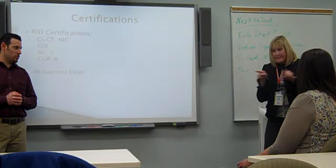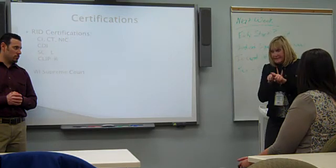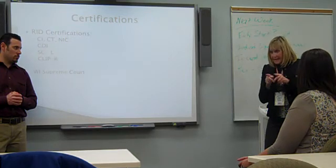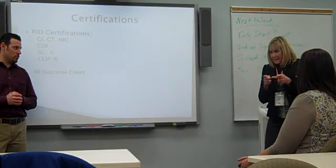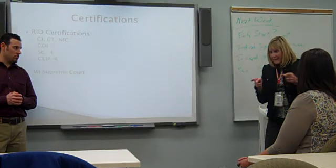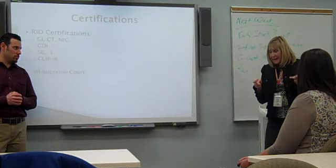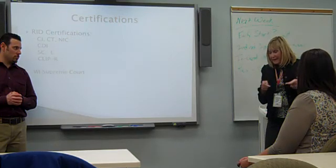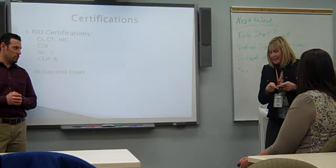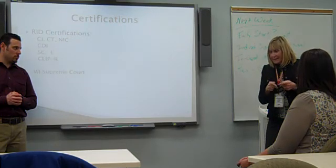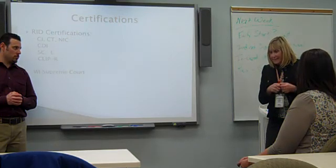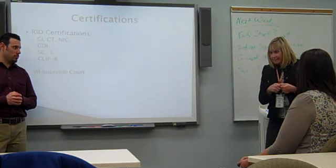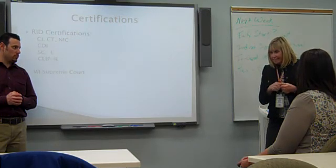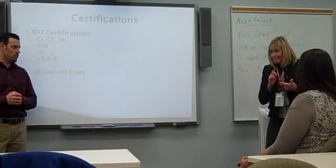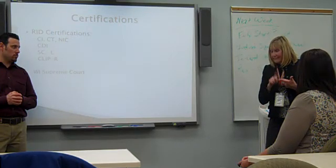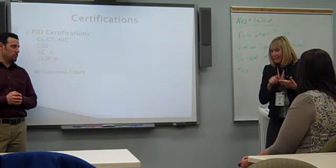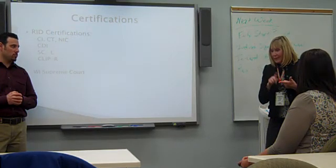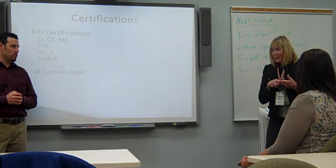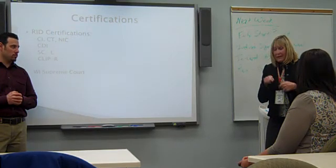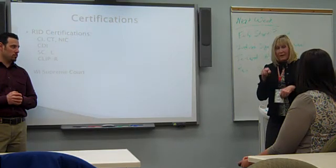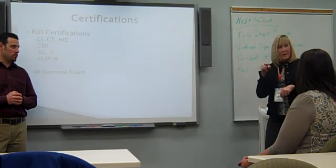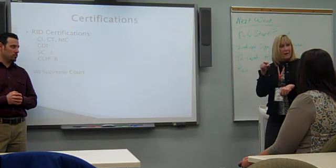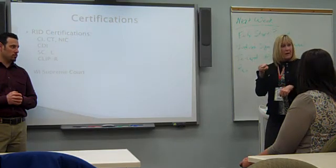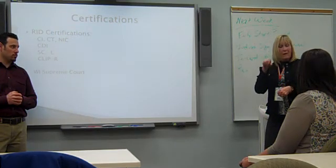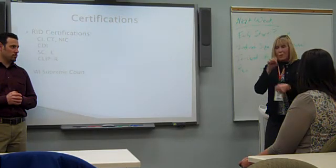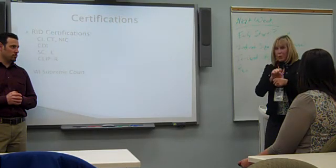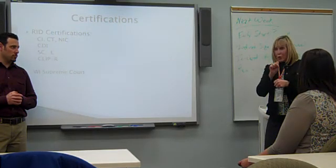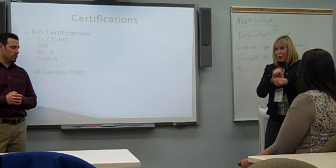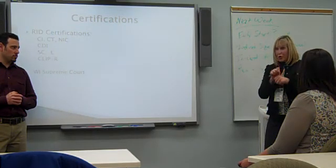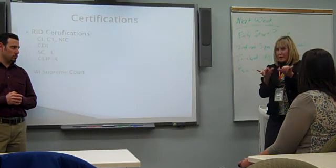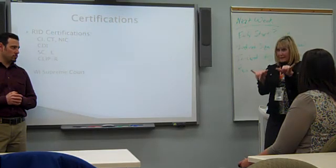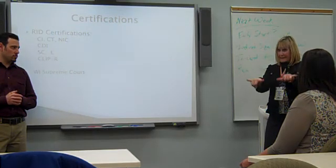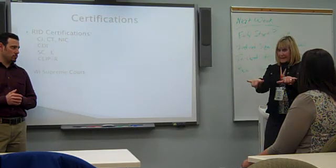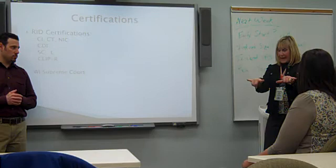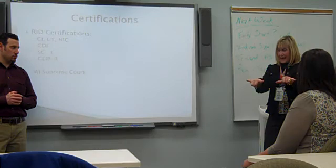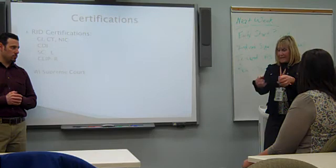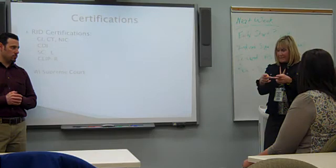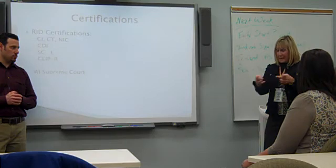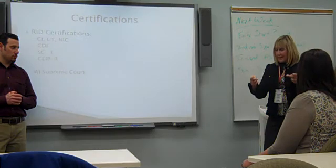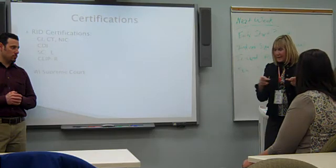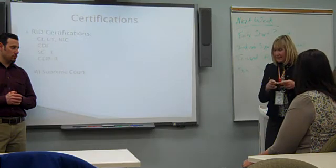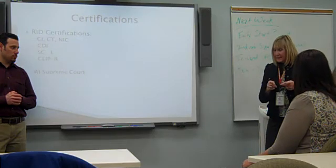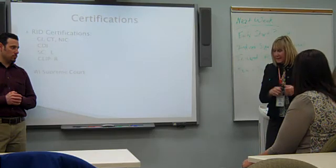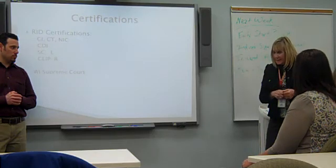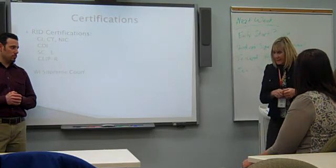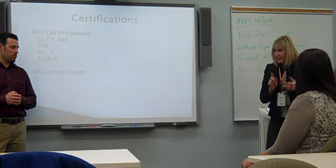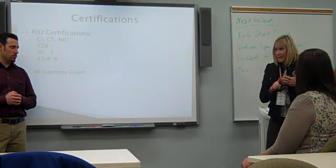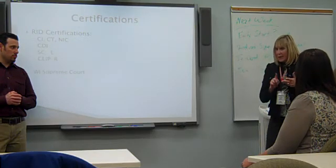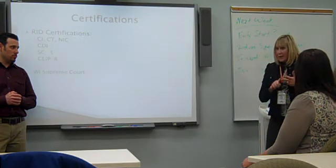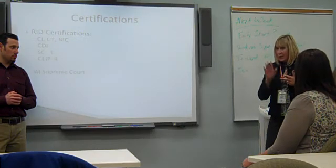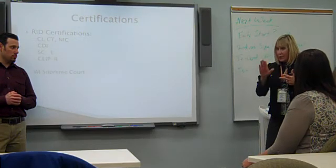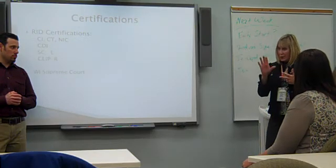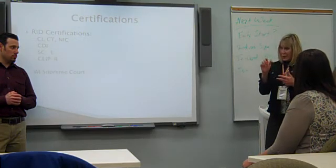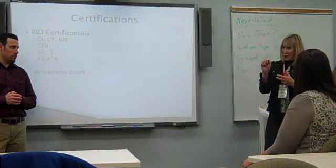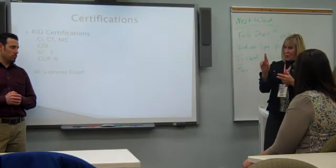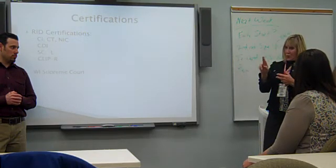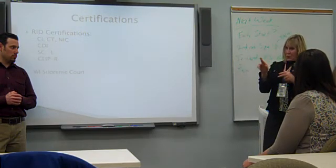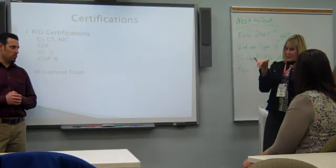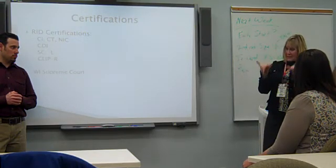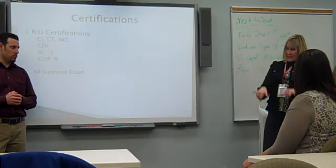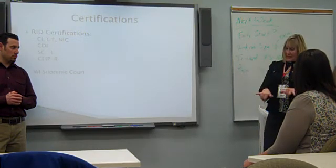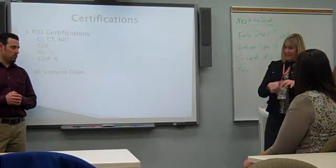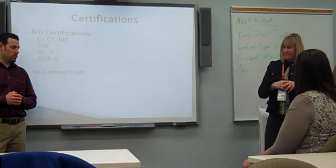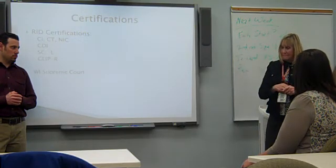Typically, meetings with appeals are pretty much common. They'll ask where you've been, where are you working, are you working in the same place,